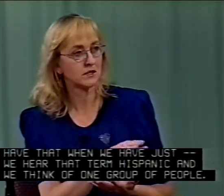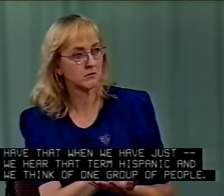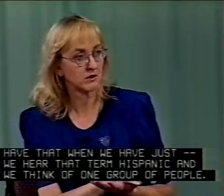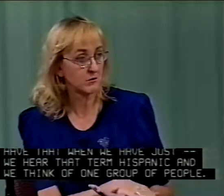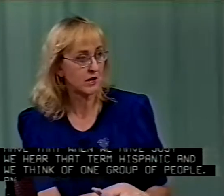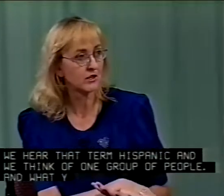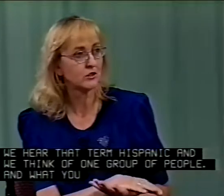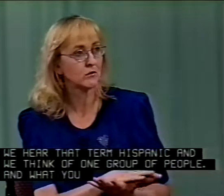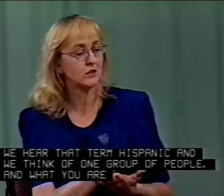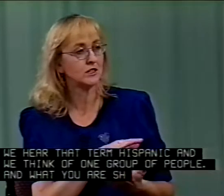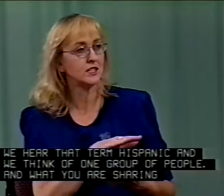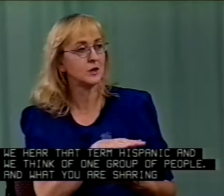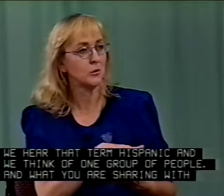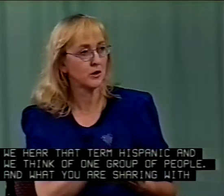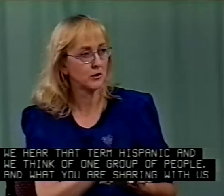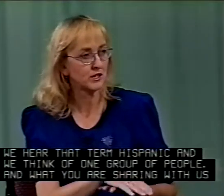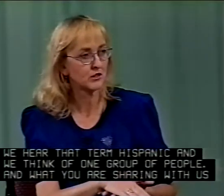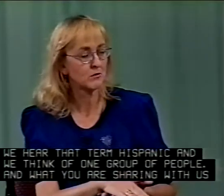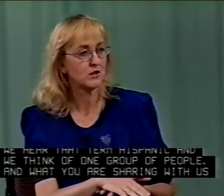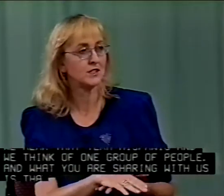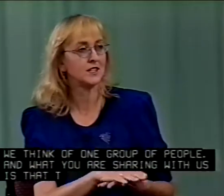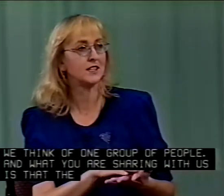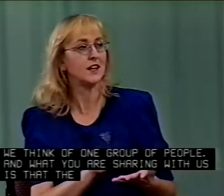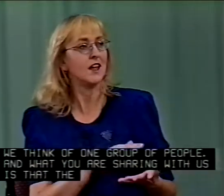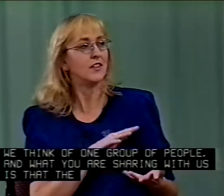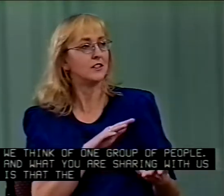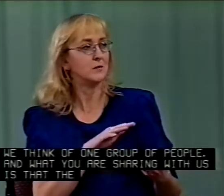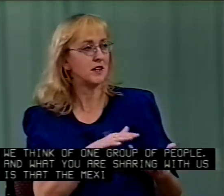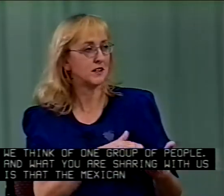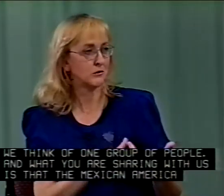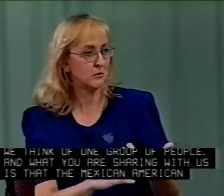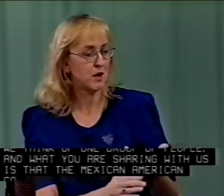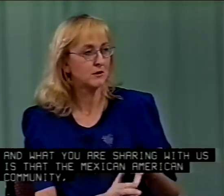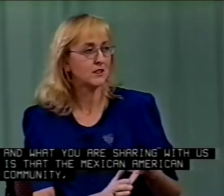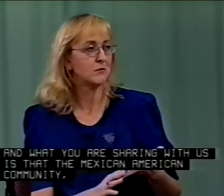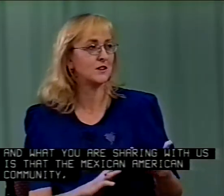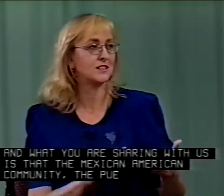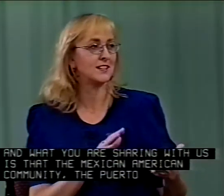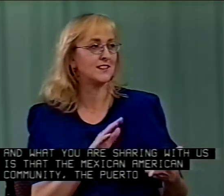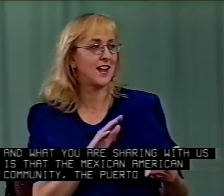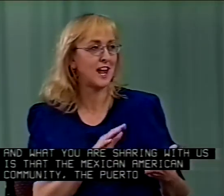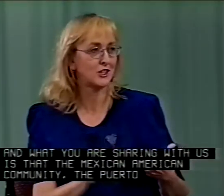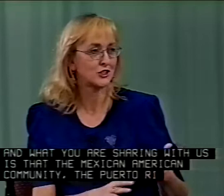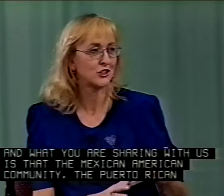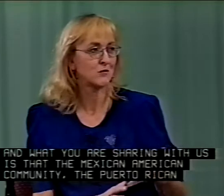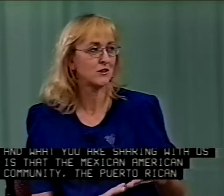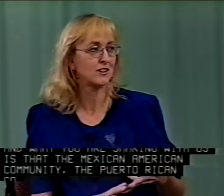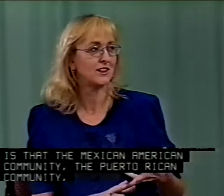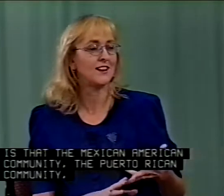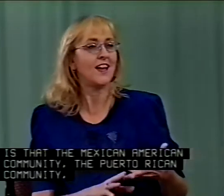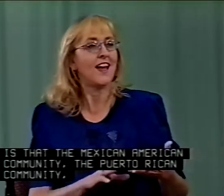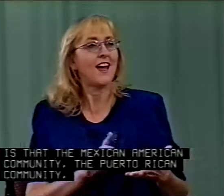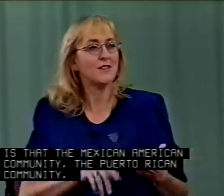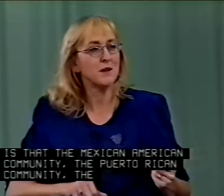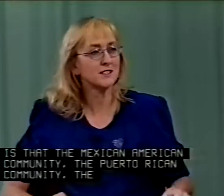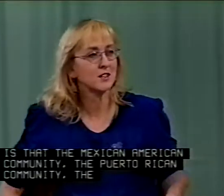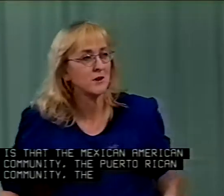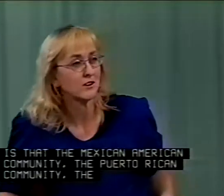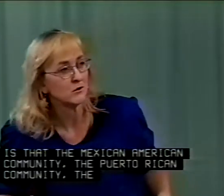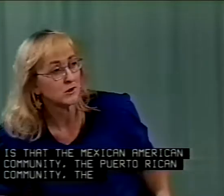Mexican American community, the Puerto Rican community, the Dominican Republic community, the Haitian community, and the Mexican American